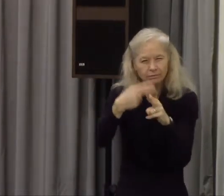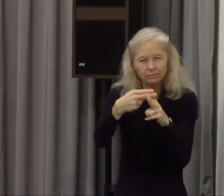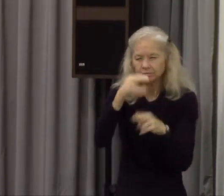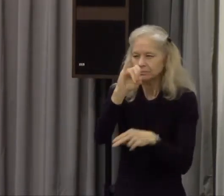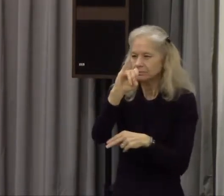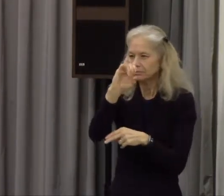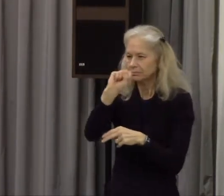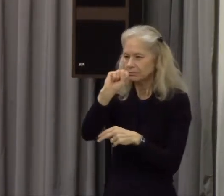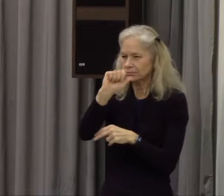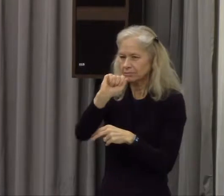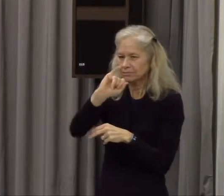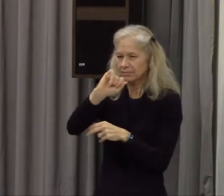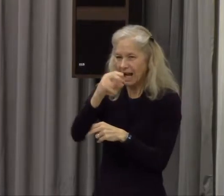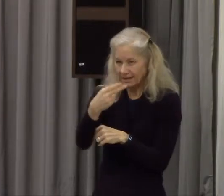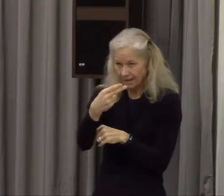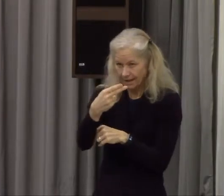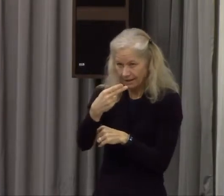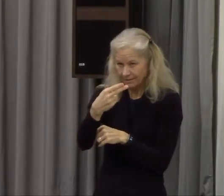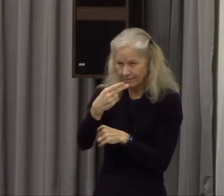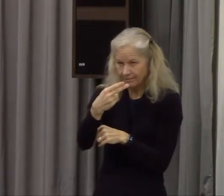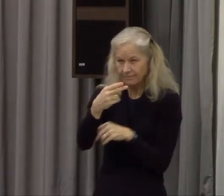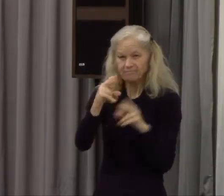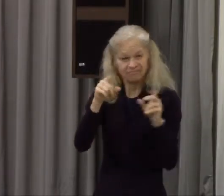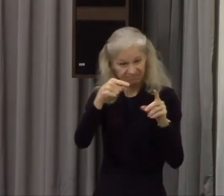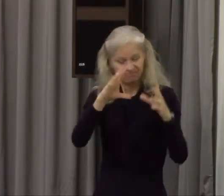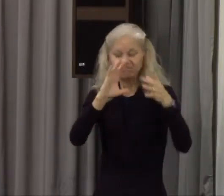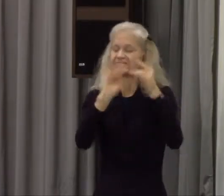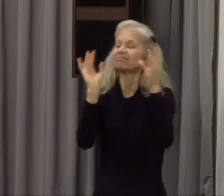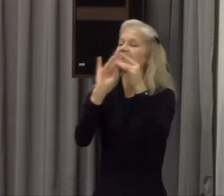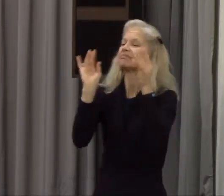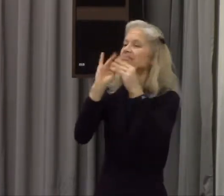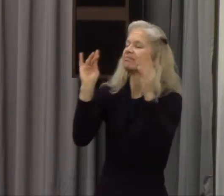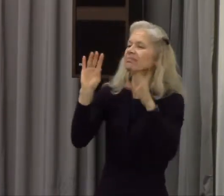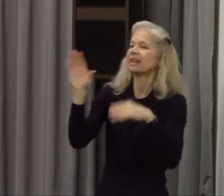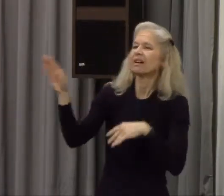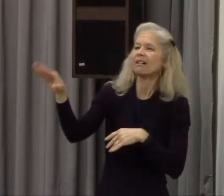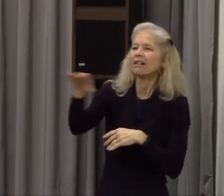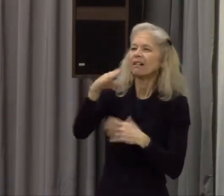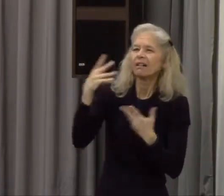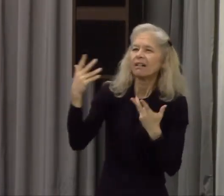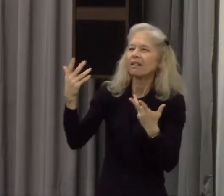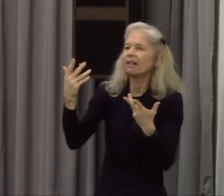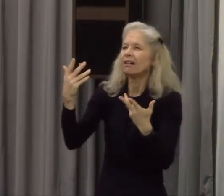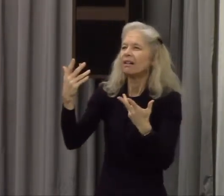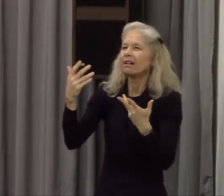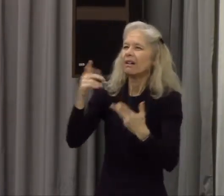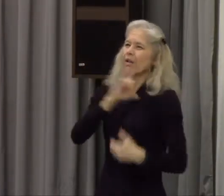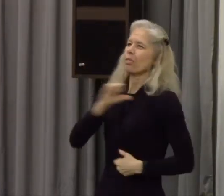hath believed our report? And to whom is the arm of the Lord revealed?"